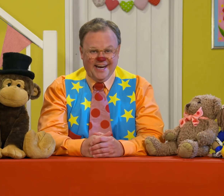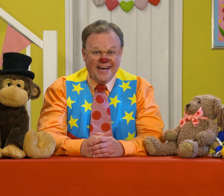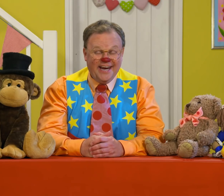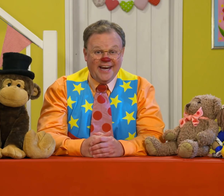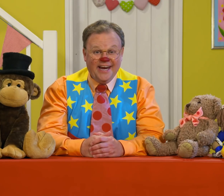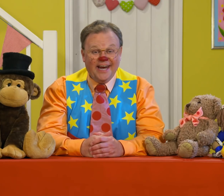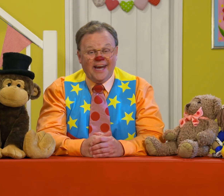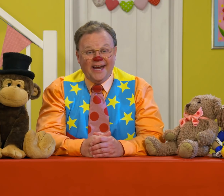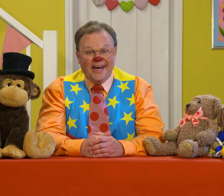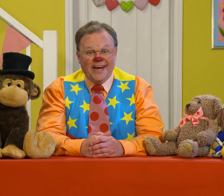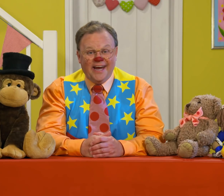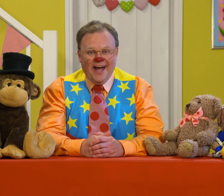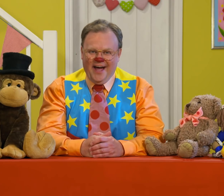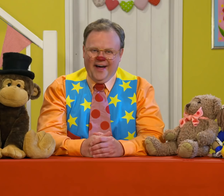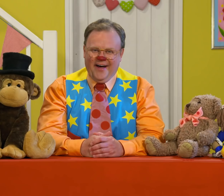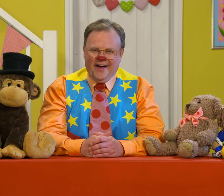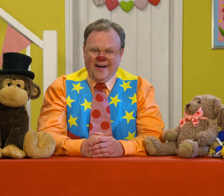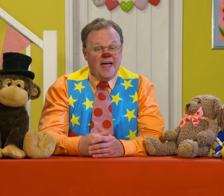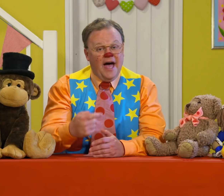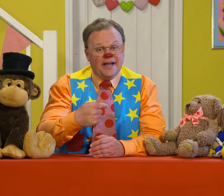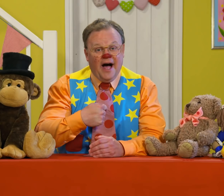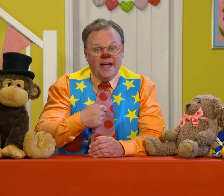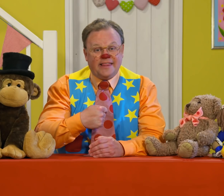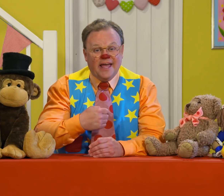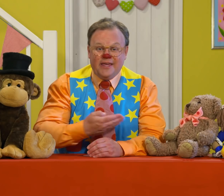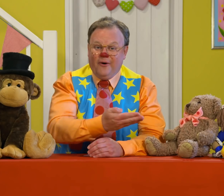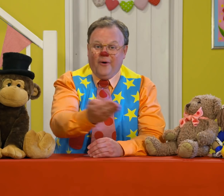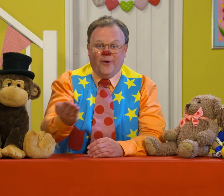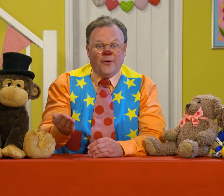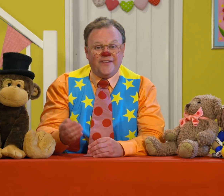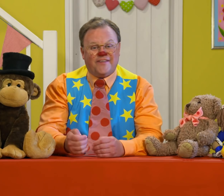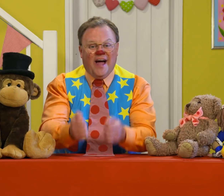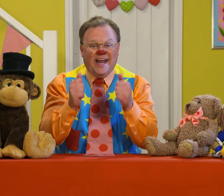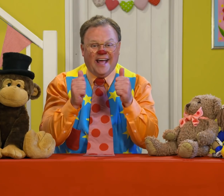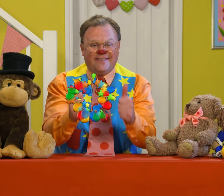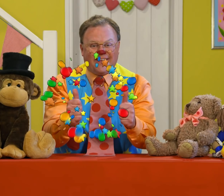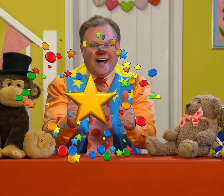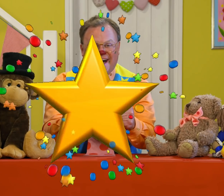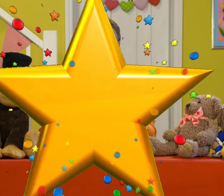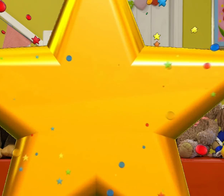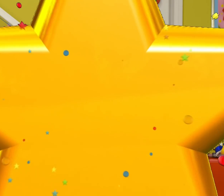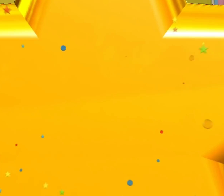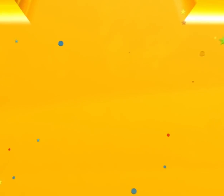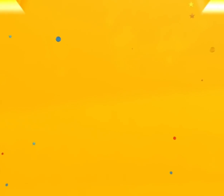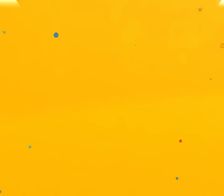We think you're a star. And I think you're all shining stars.